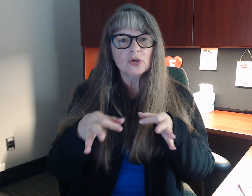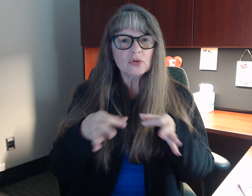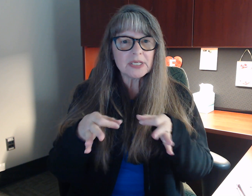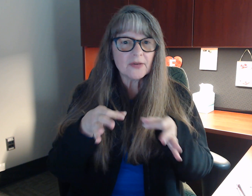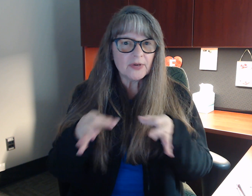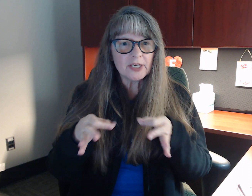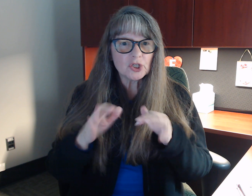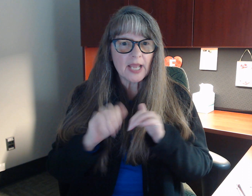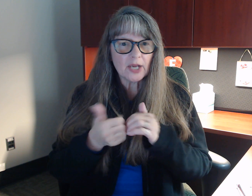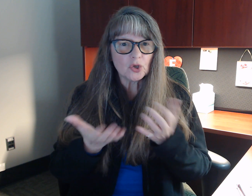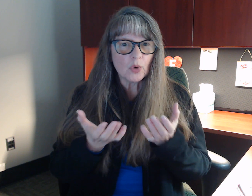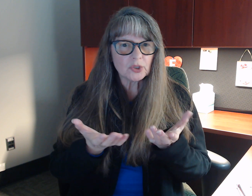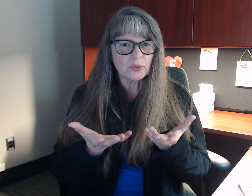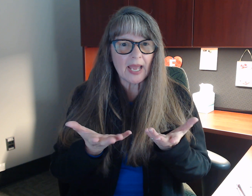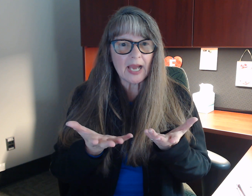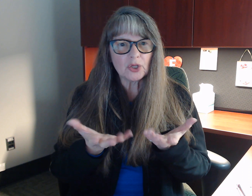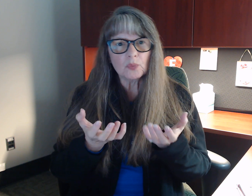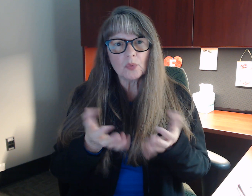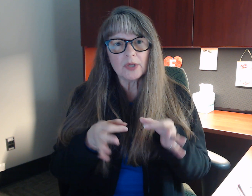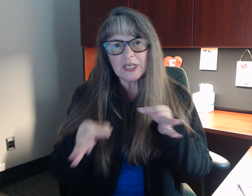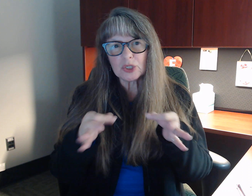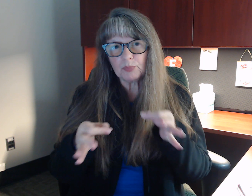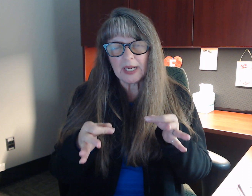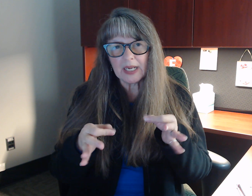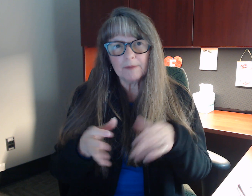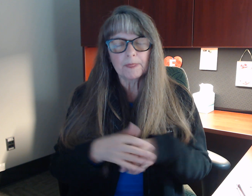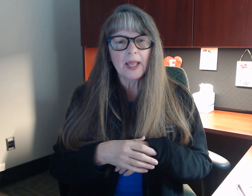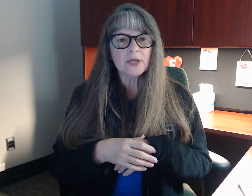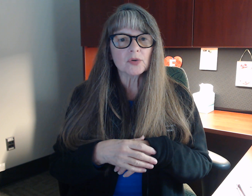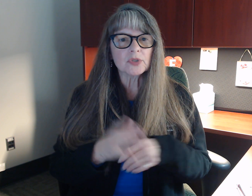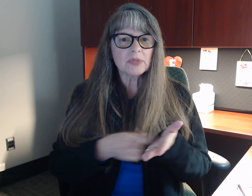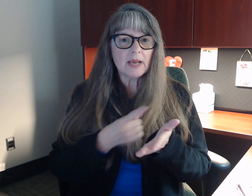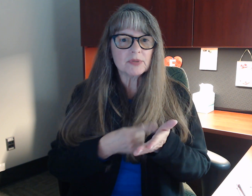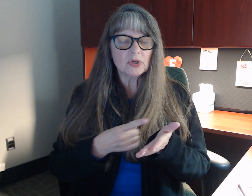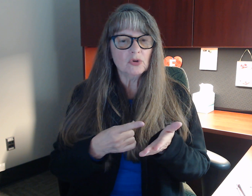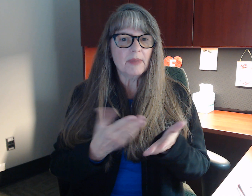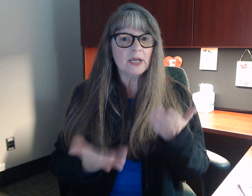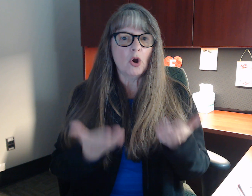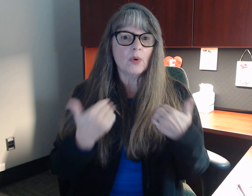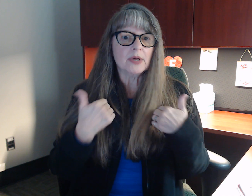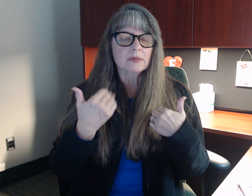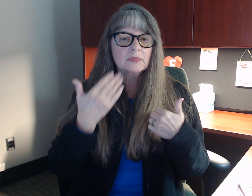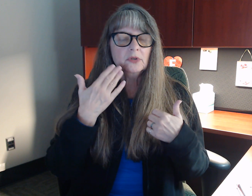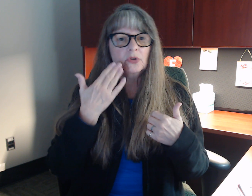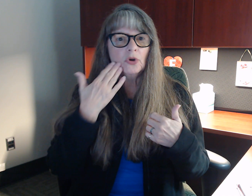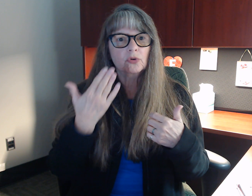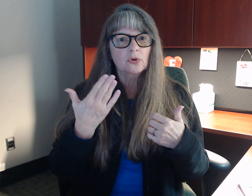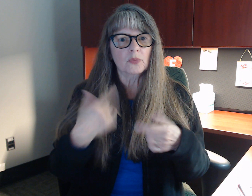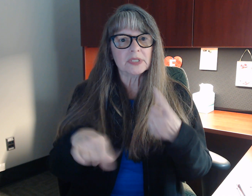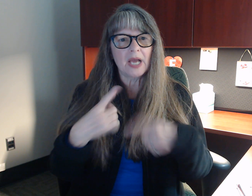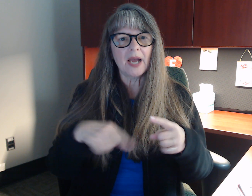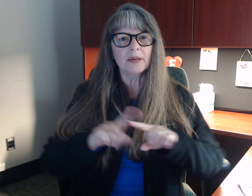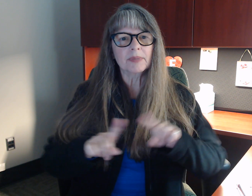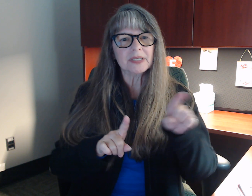that definition how you want to and how you would want to explain it. So sometimes you may know, you know a sign, but does that